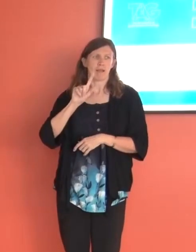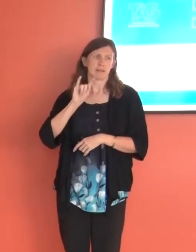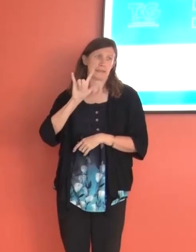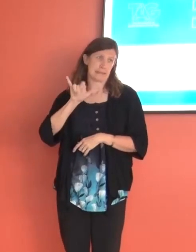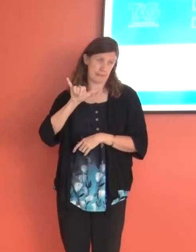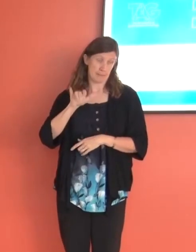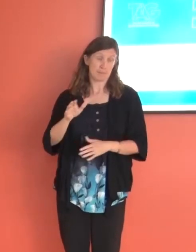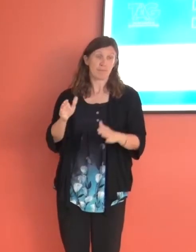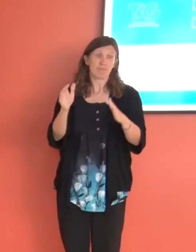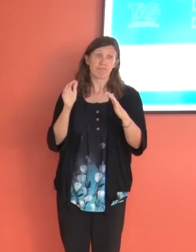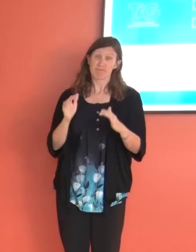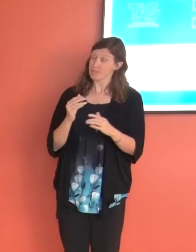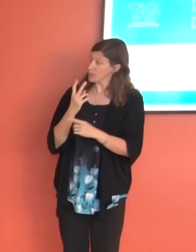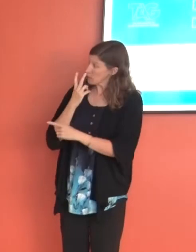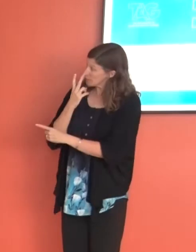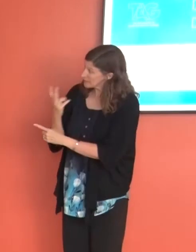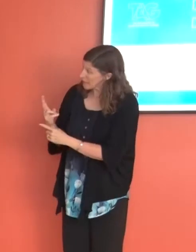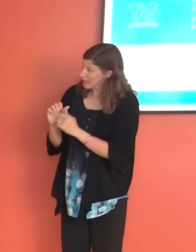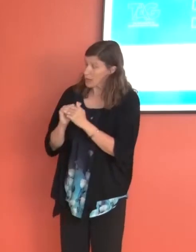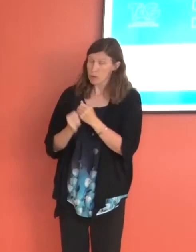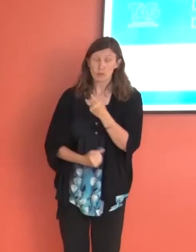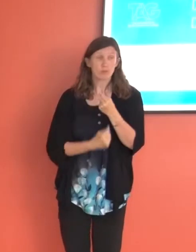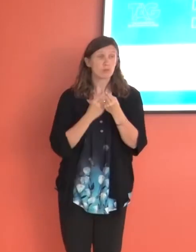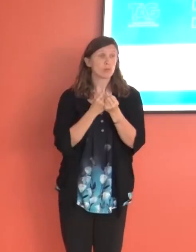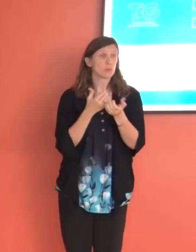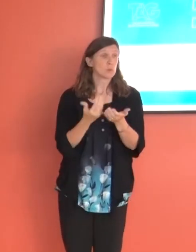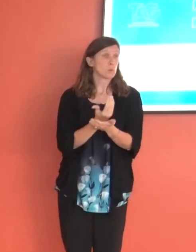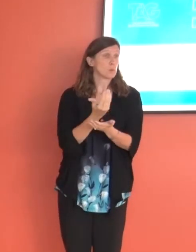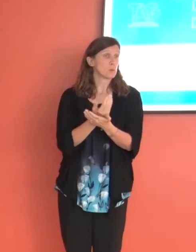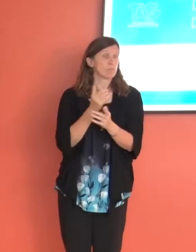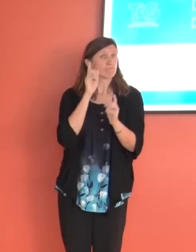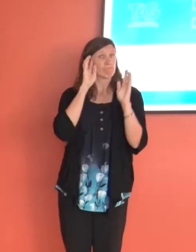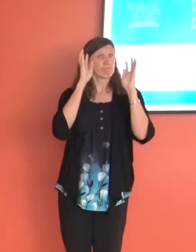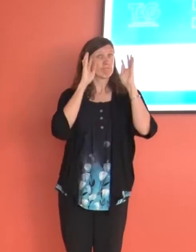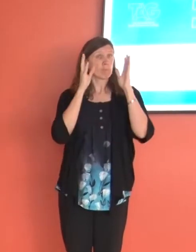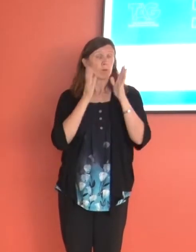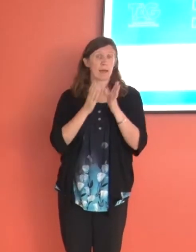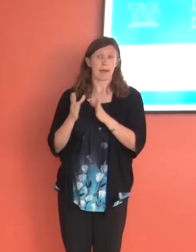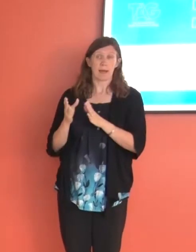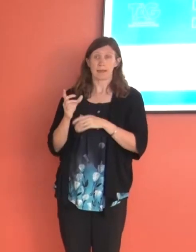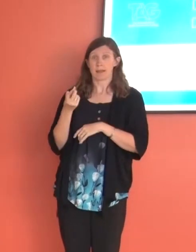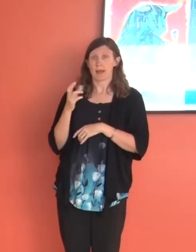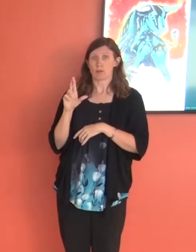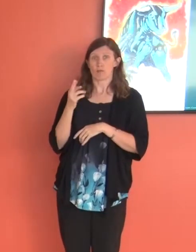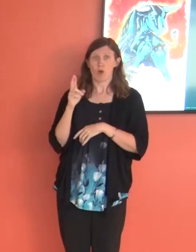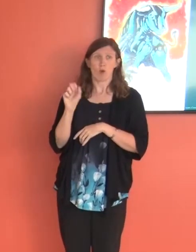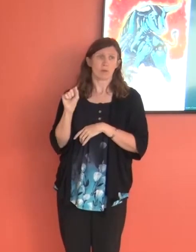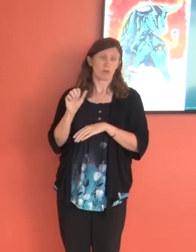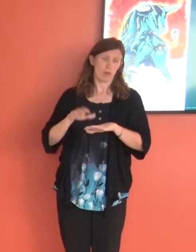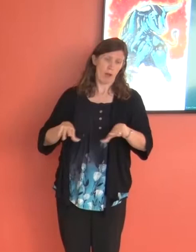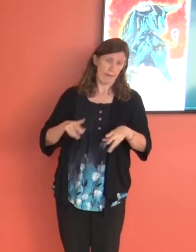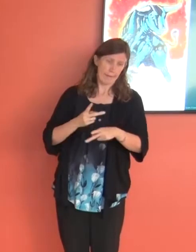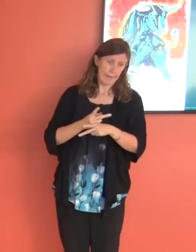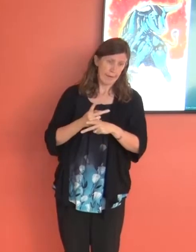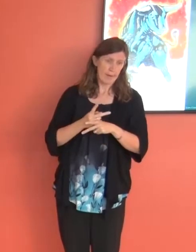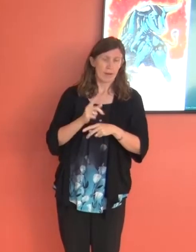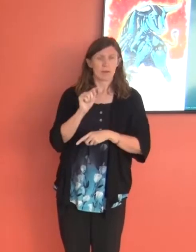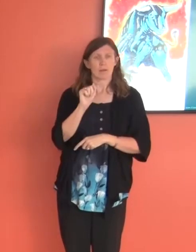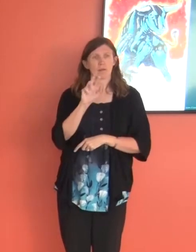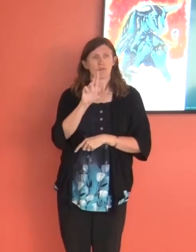And so as we look at how we support our students in new ways, Dr. Rhodes mentioned our child care services. Our trustees have been